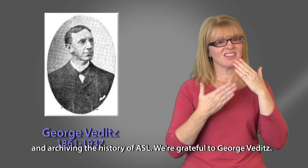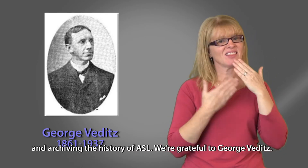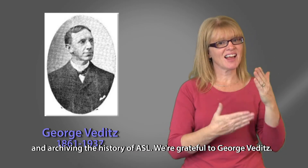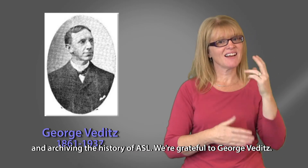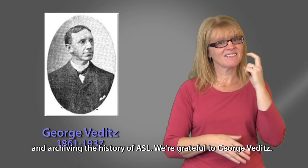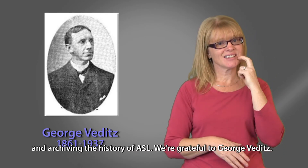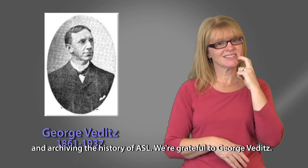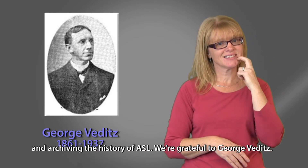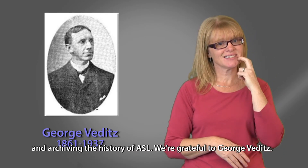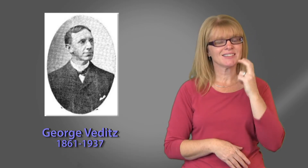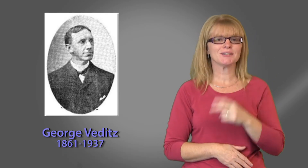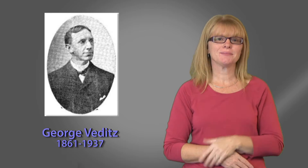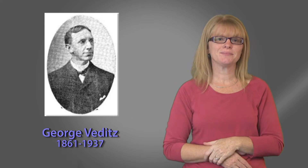We're grateful to George Veditz.